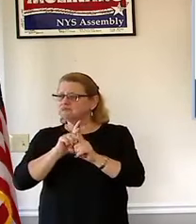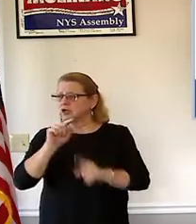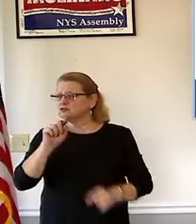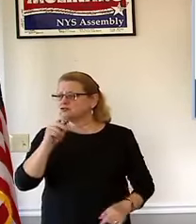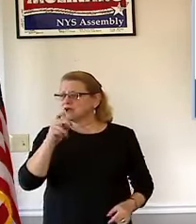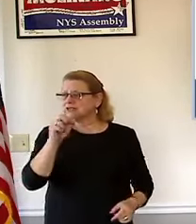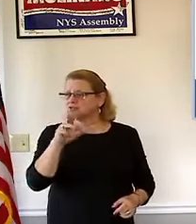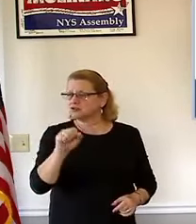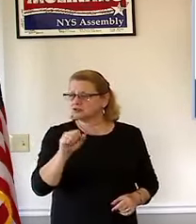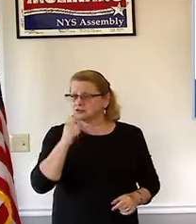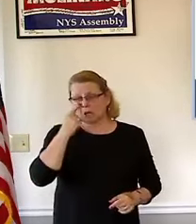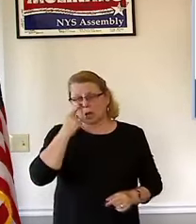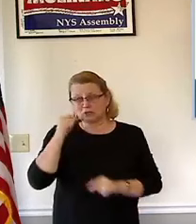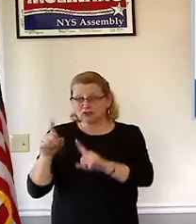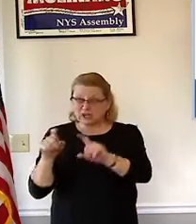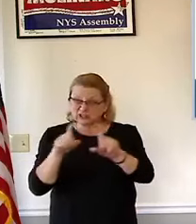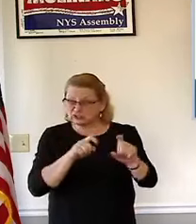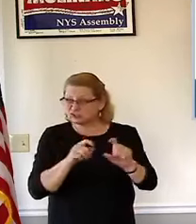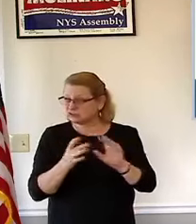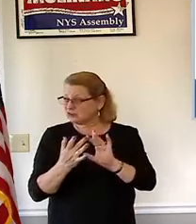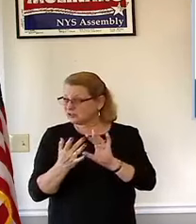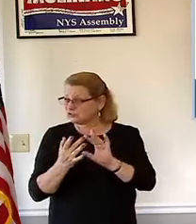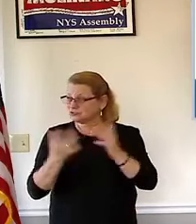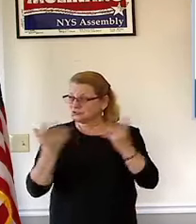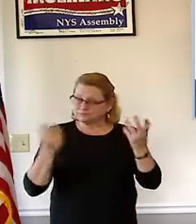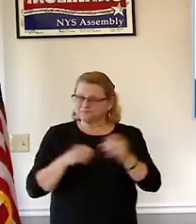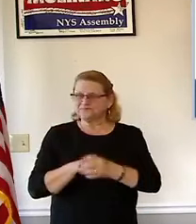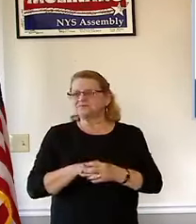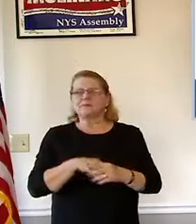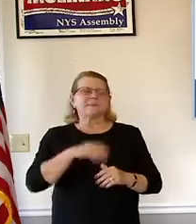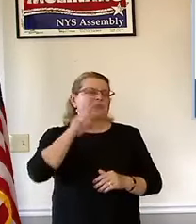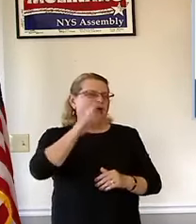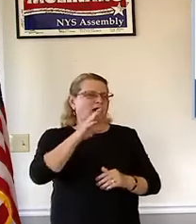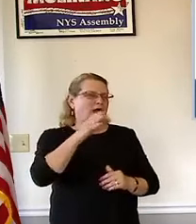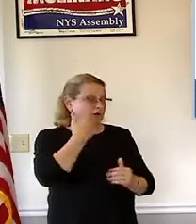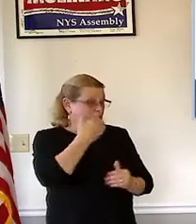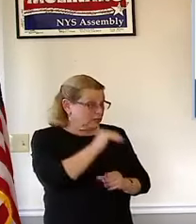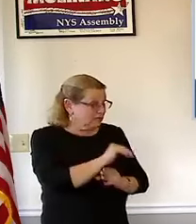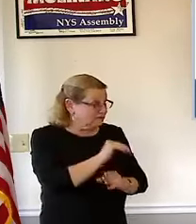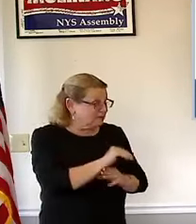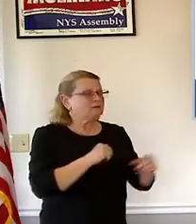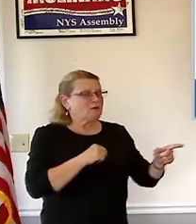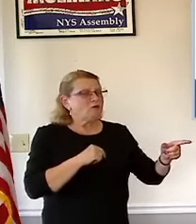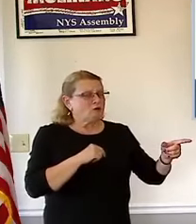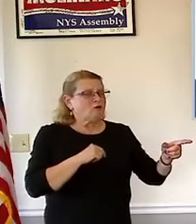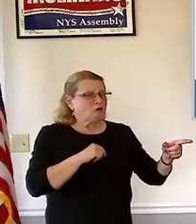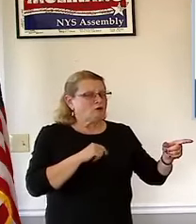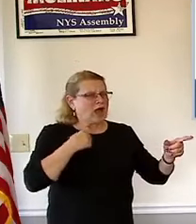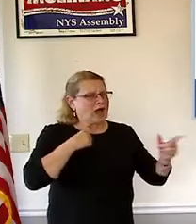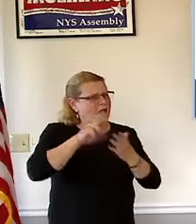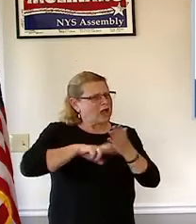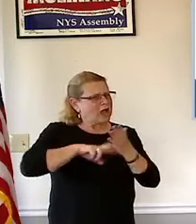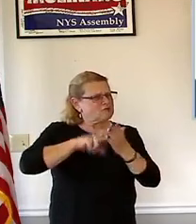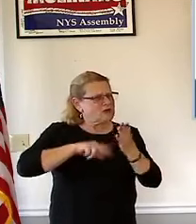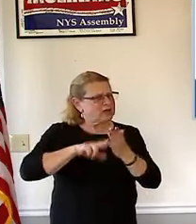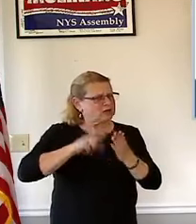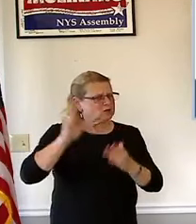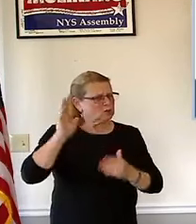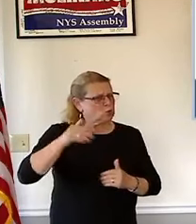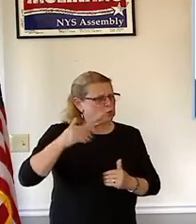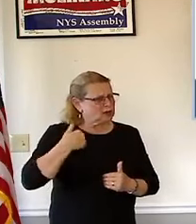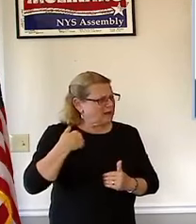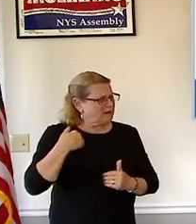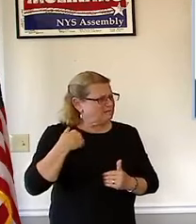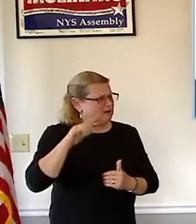Yeah, I am. Go ahead, Joe. Hi, good evening. Good evening. I read some time ago that there would be a